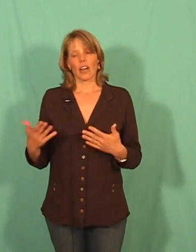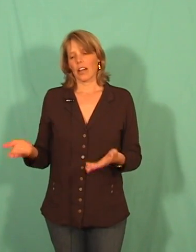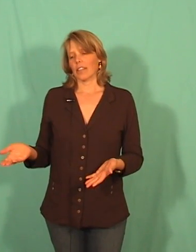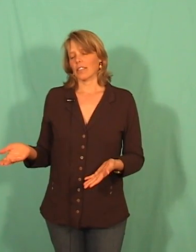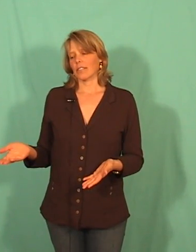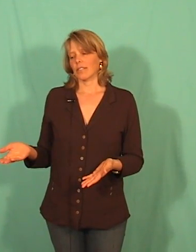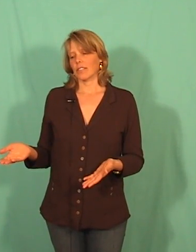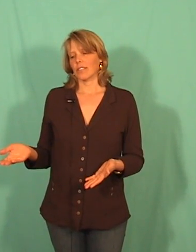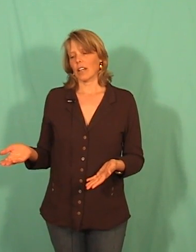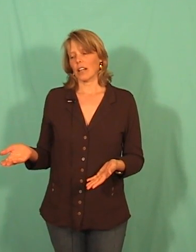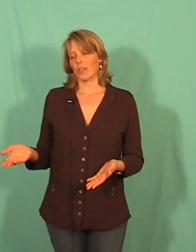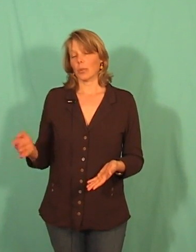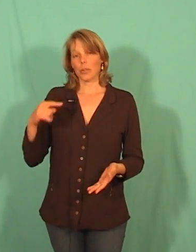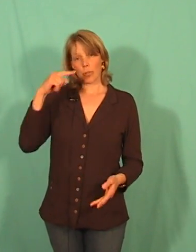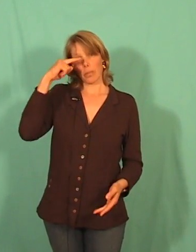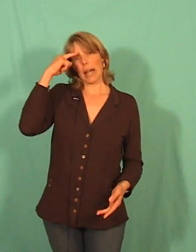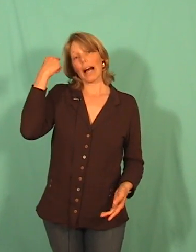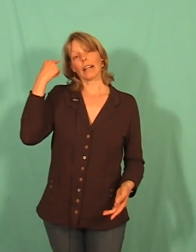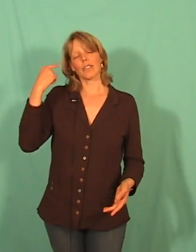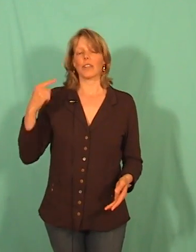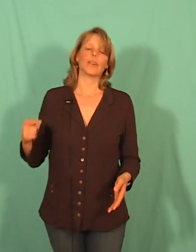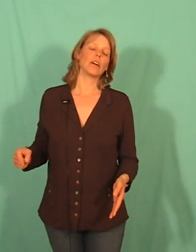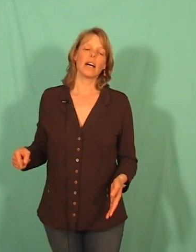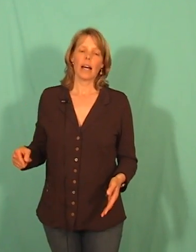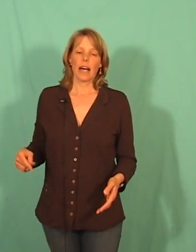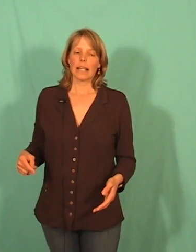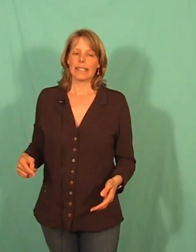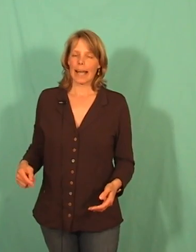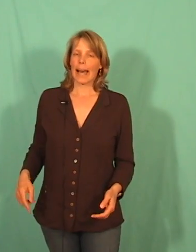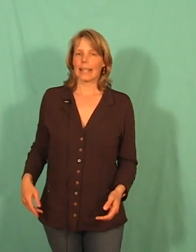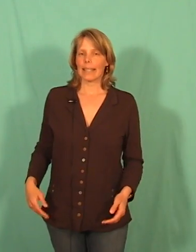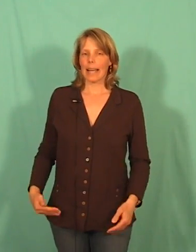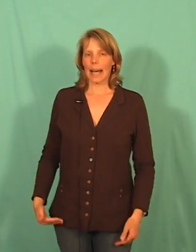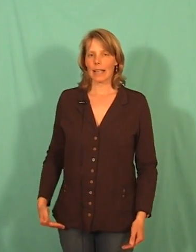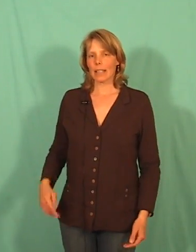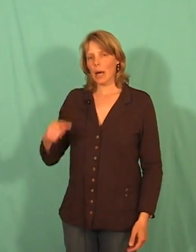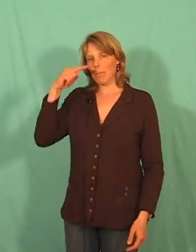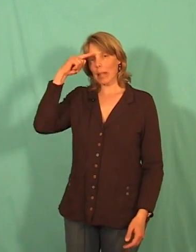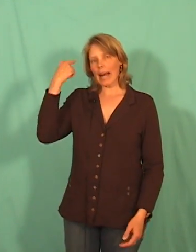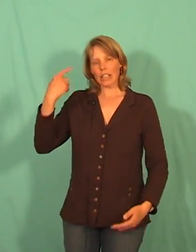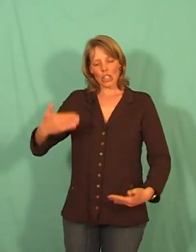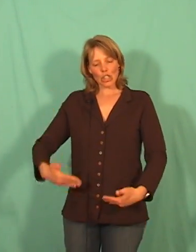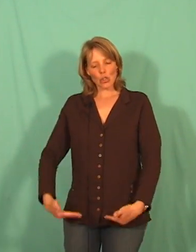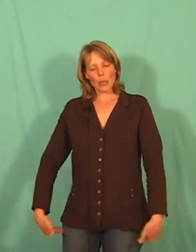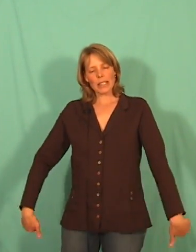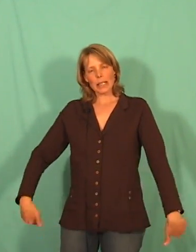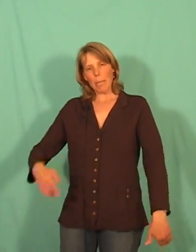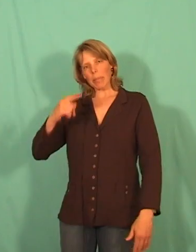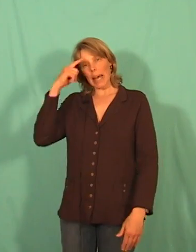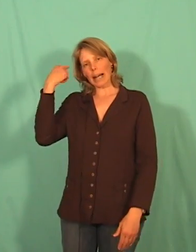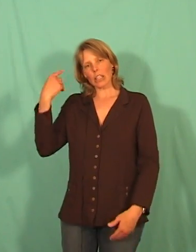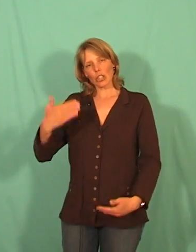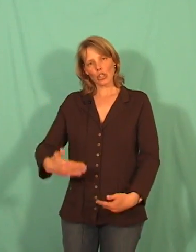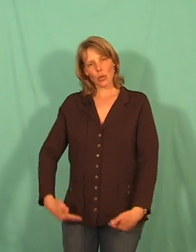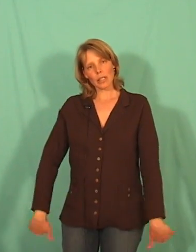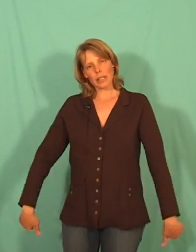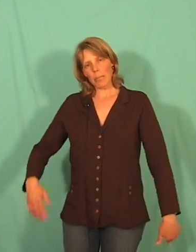sign, black. So Daddy has on black shorts, black shorts,